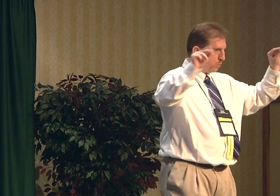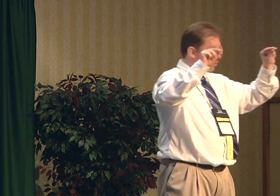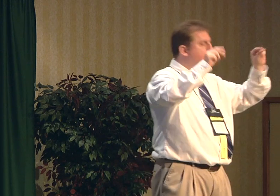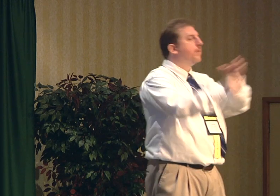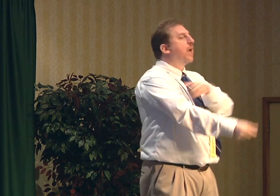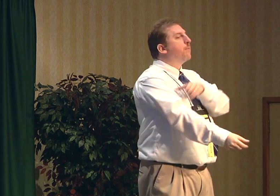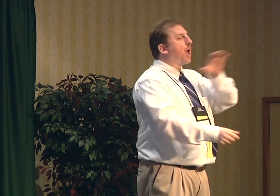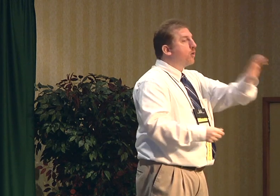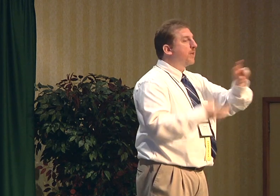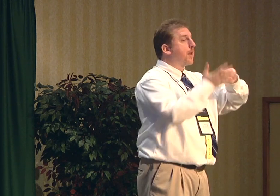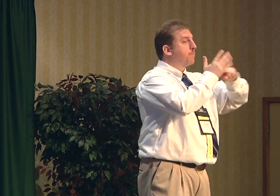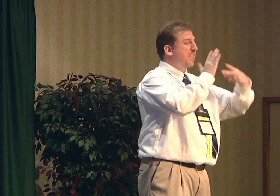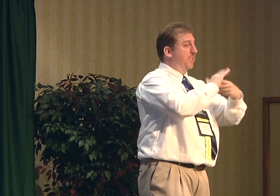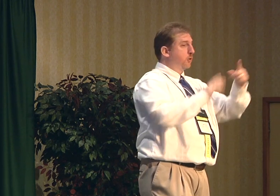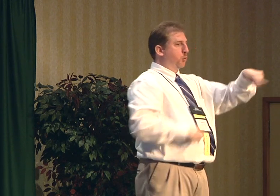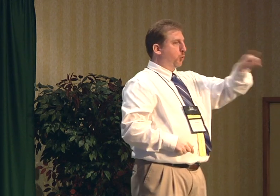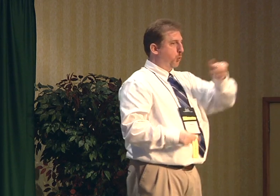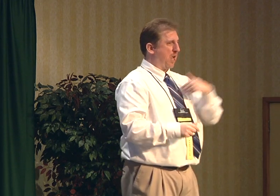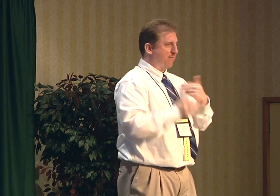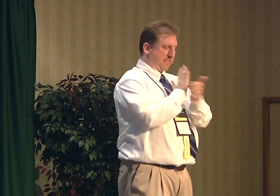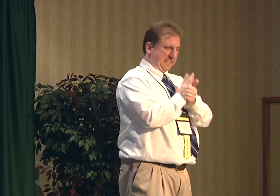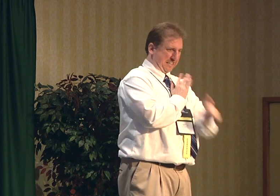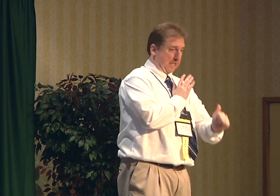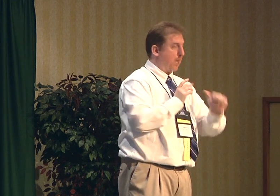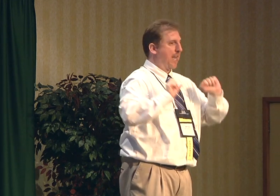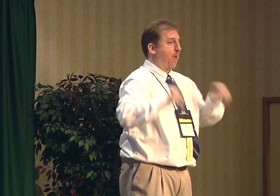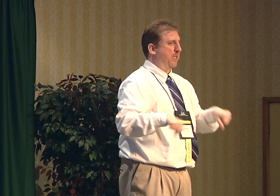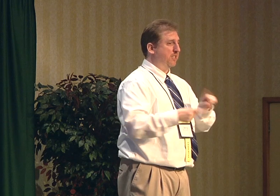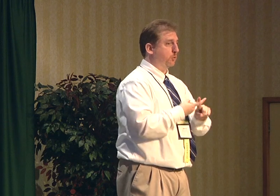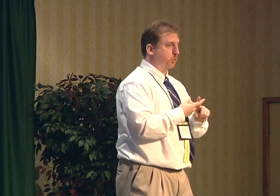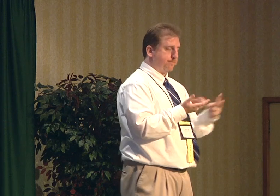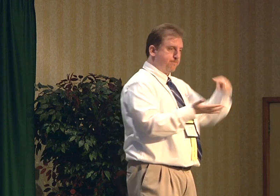Skills